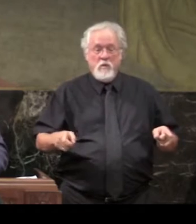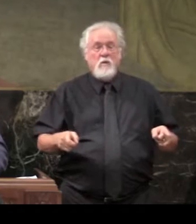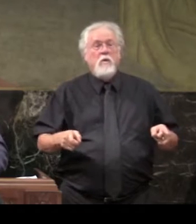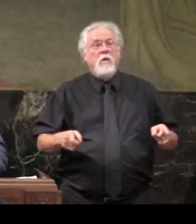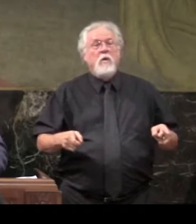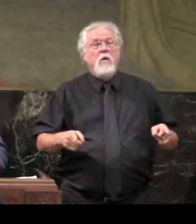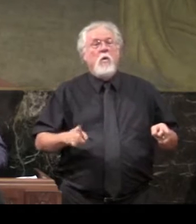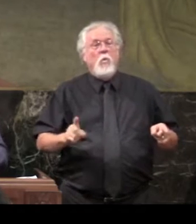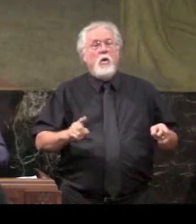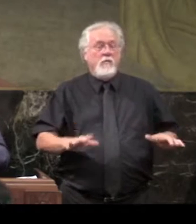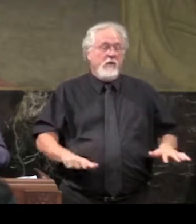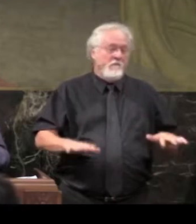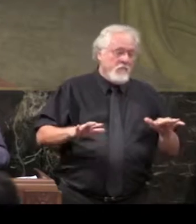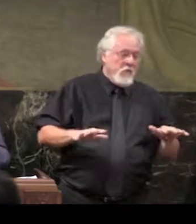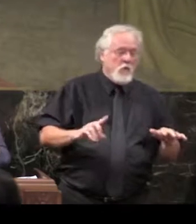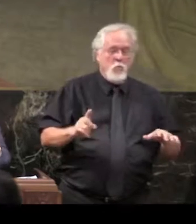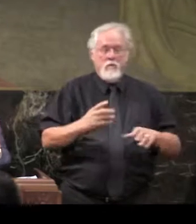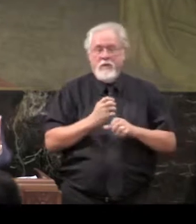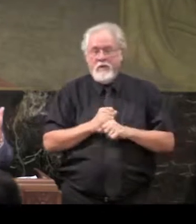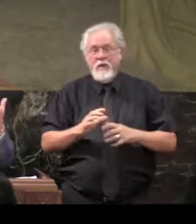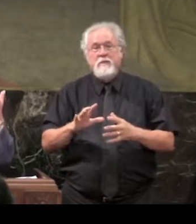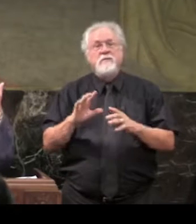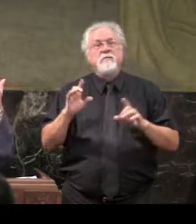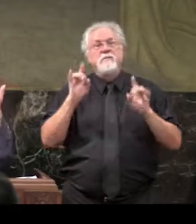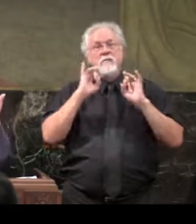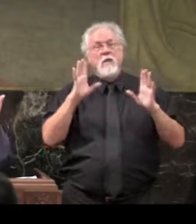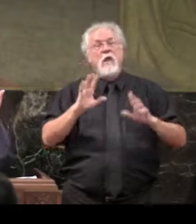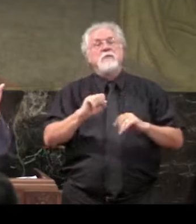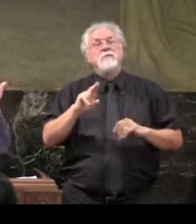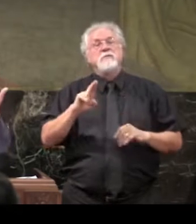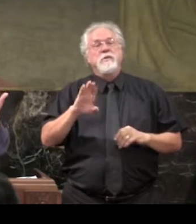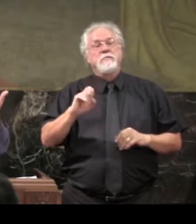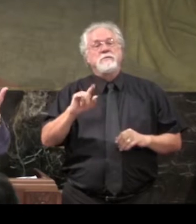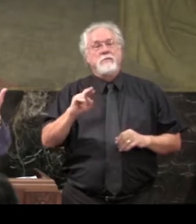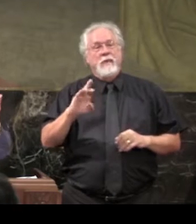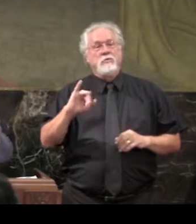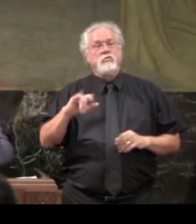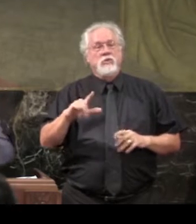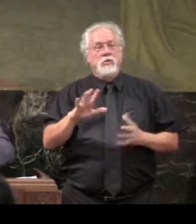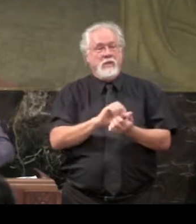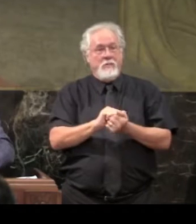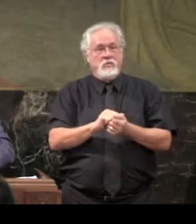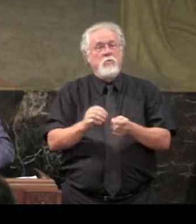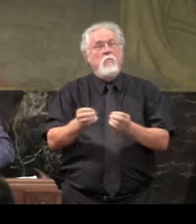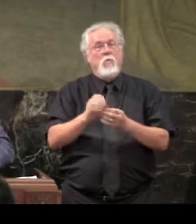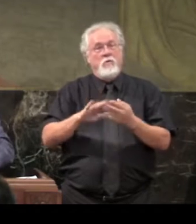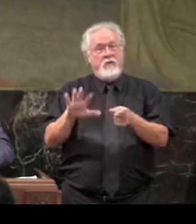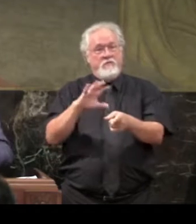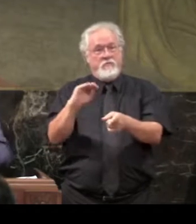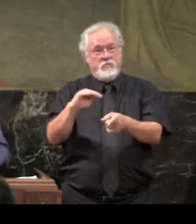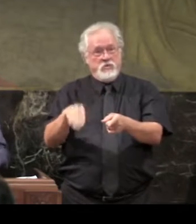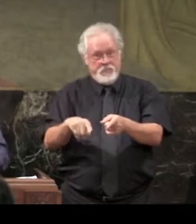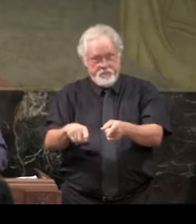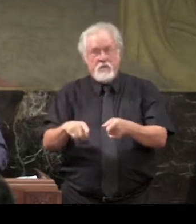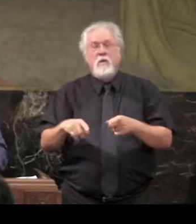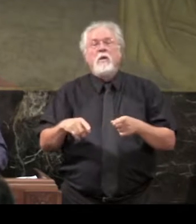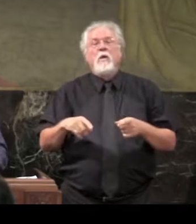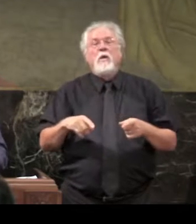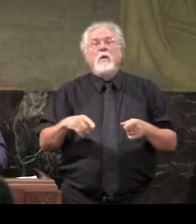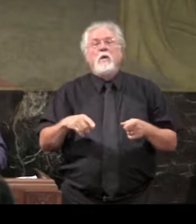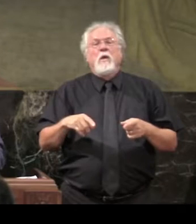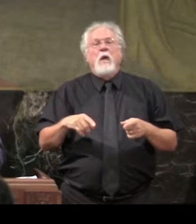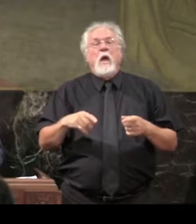they actually flood and receive substantial damage, which means they're 50% or more damaged. Now, it is